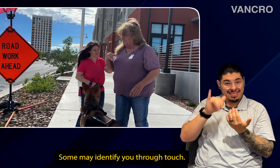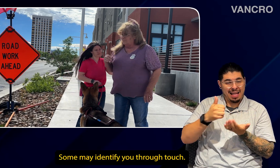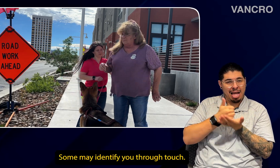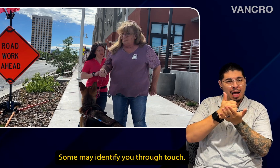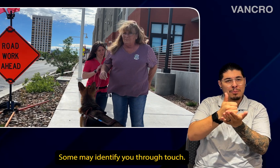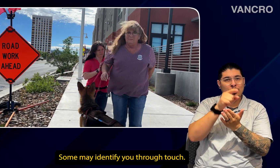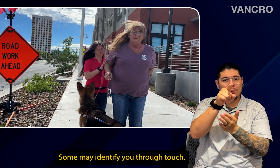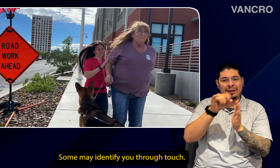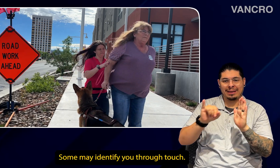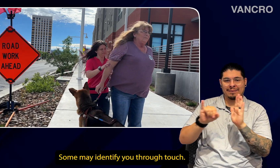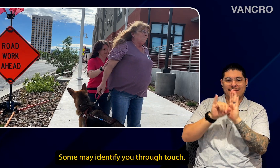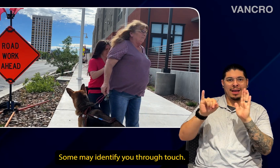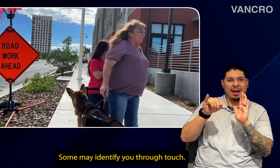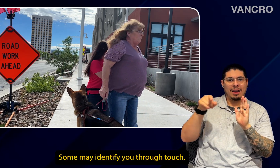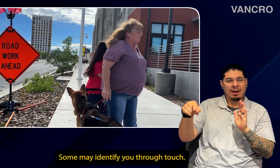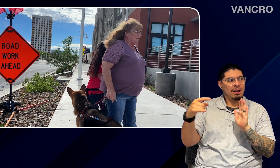Some may identify you through touch.